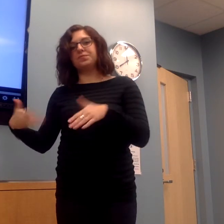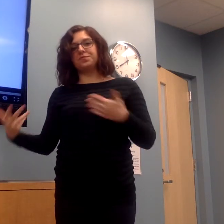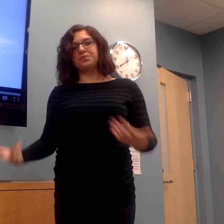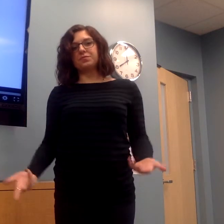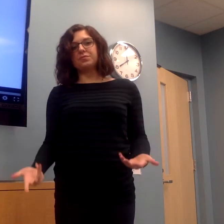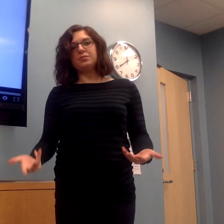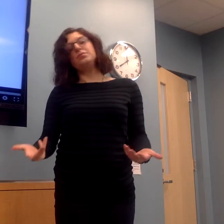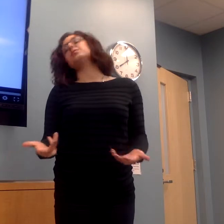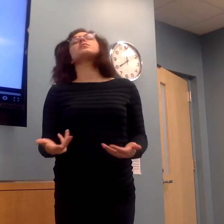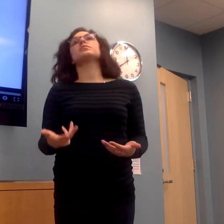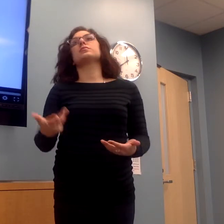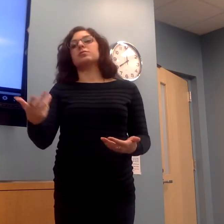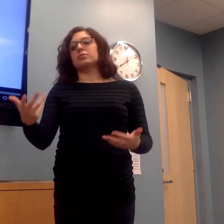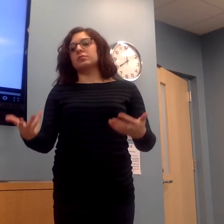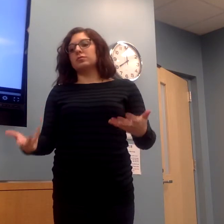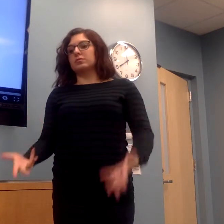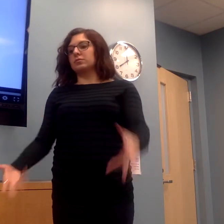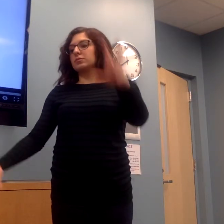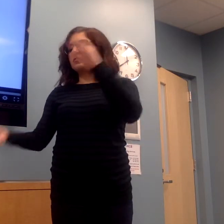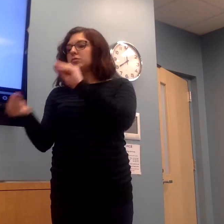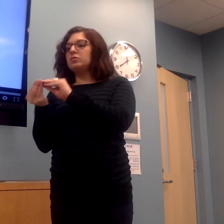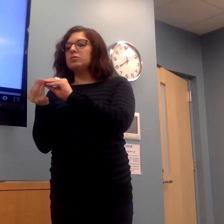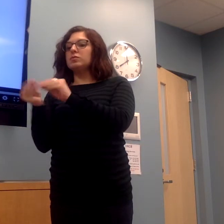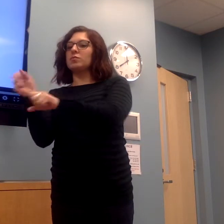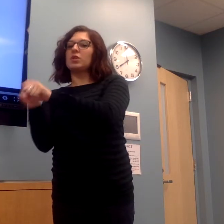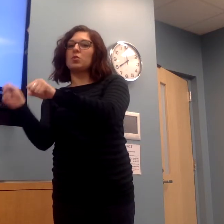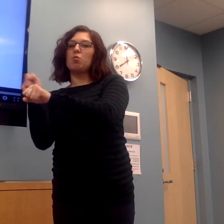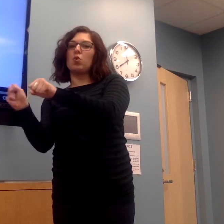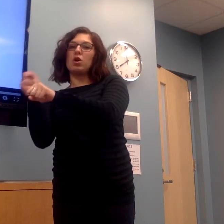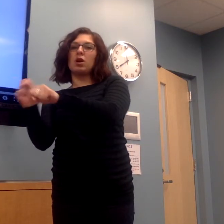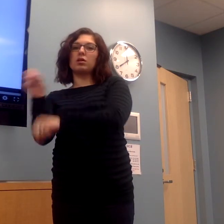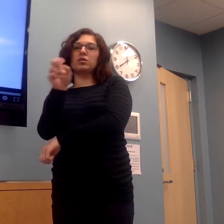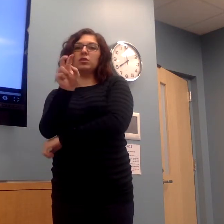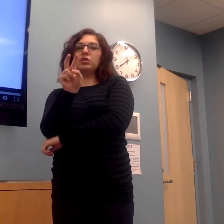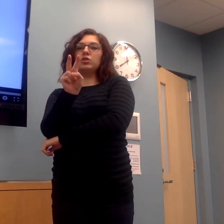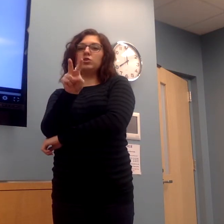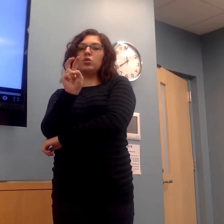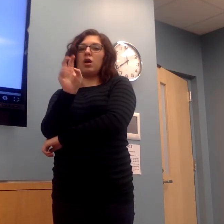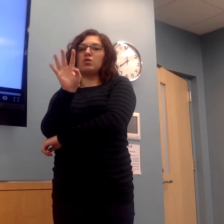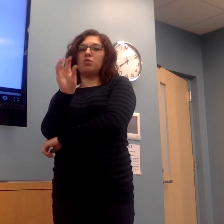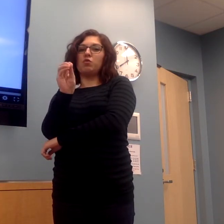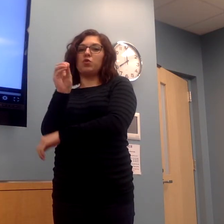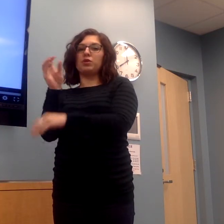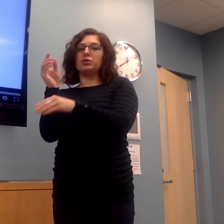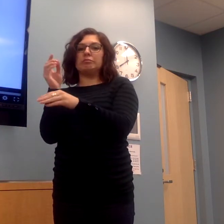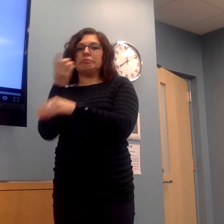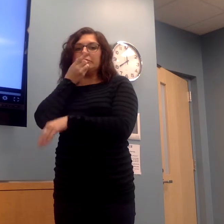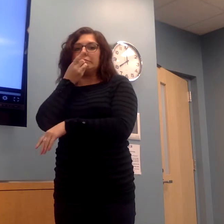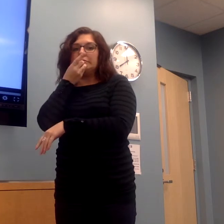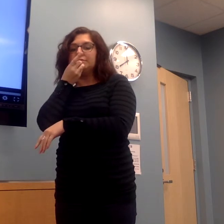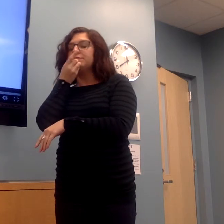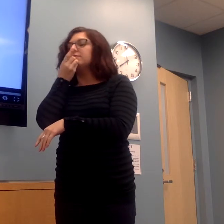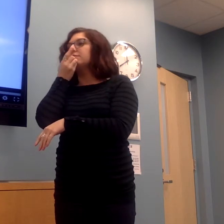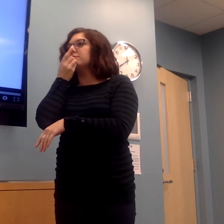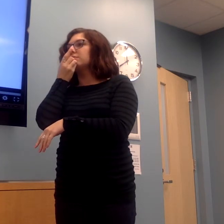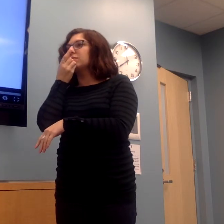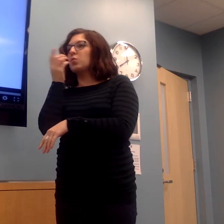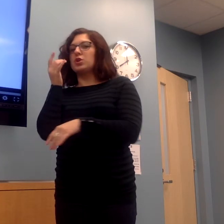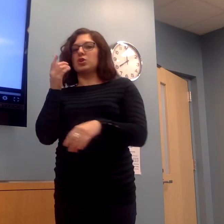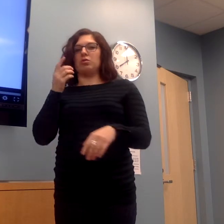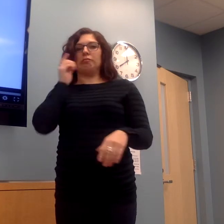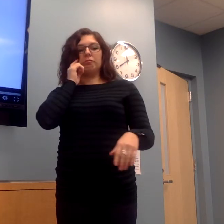produce 240 fish dinners. What do you notice about total island production? Specialization according to